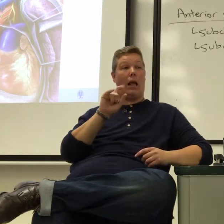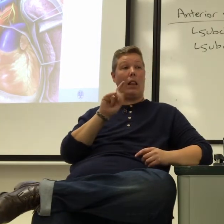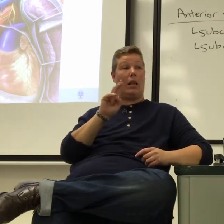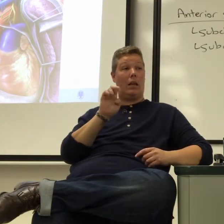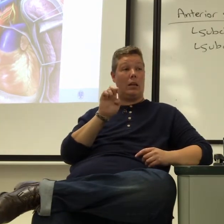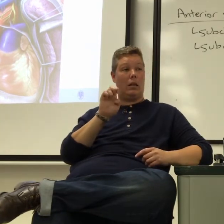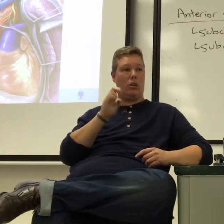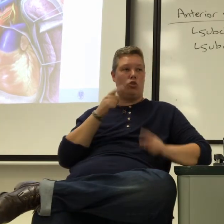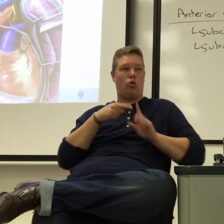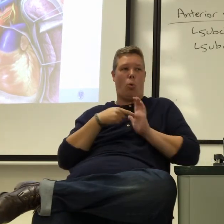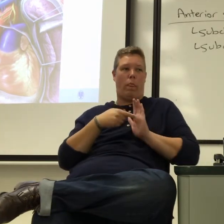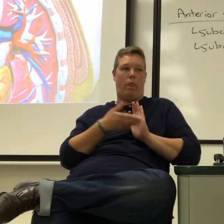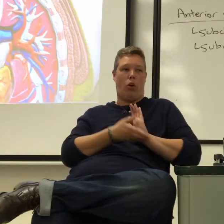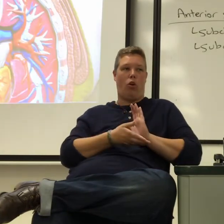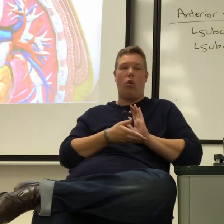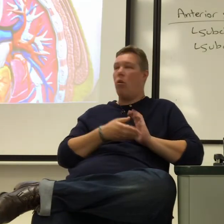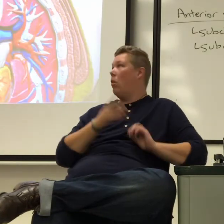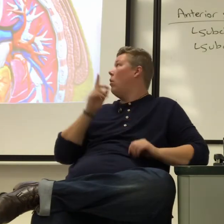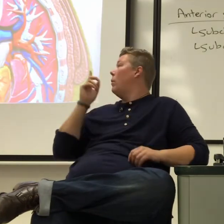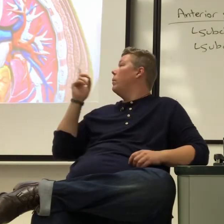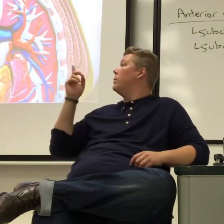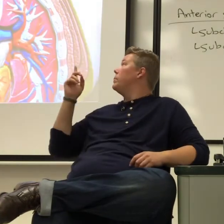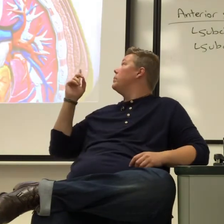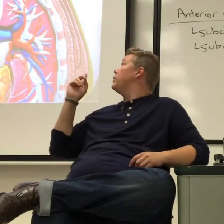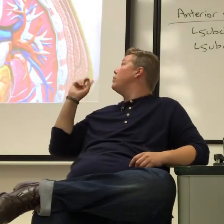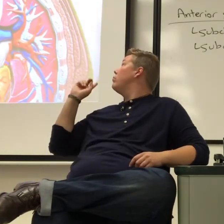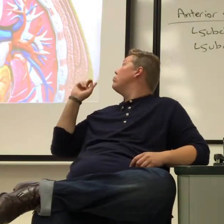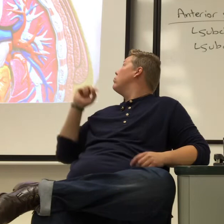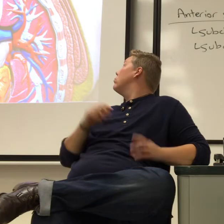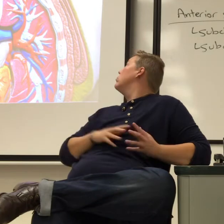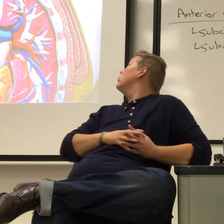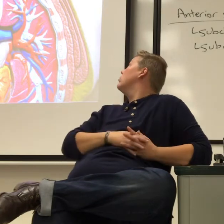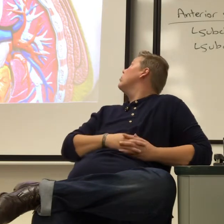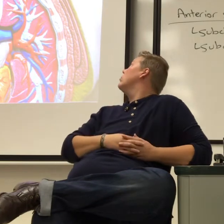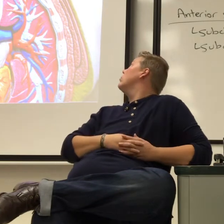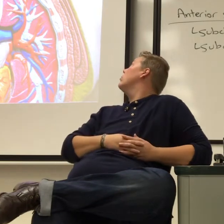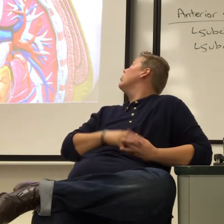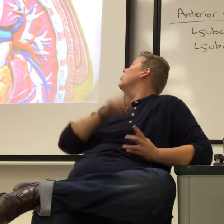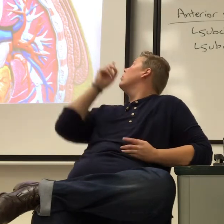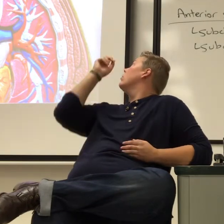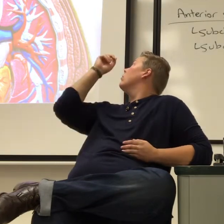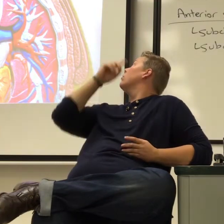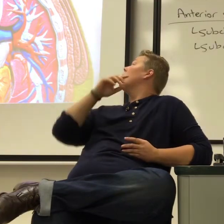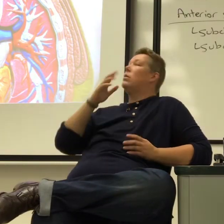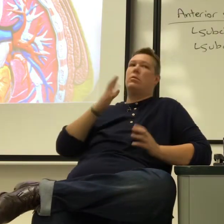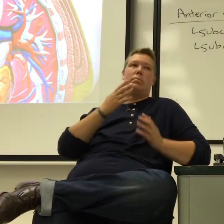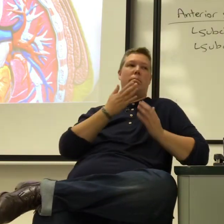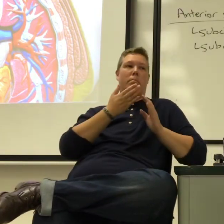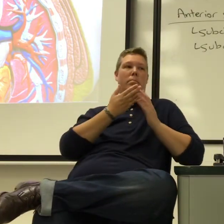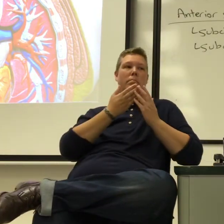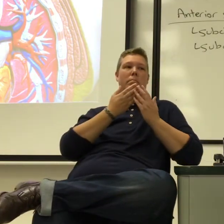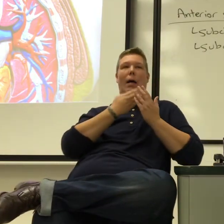there. It's shown here on the model we have in the room. It's the model, it's back there somewhere, yeah.